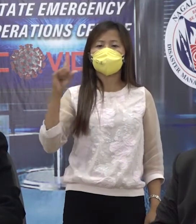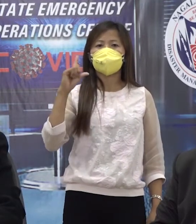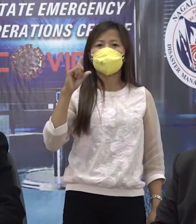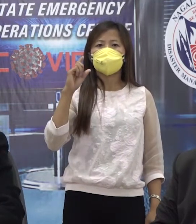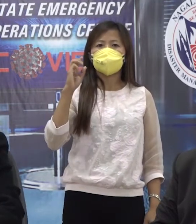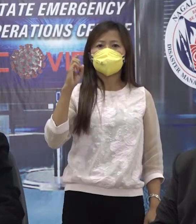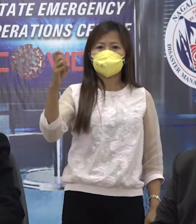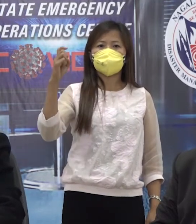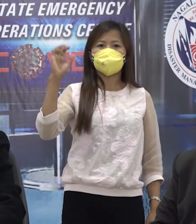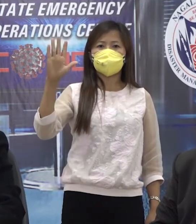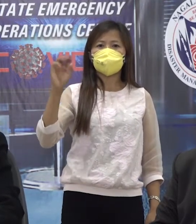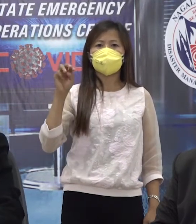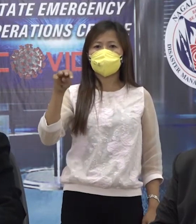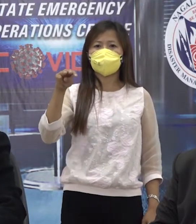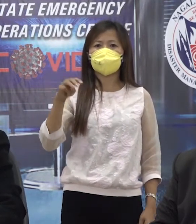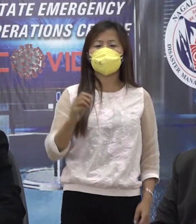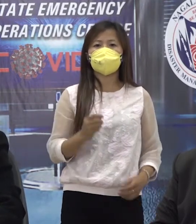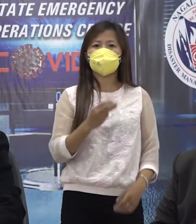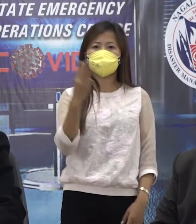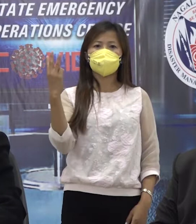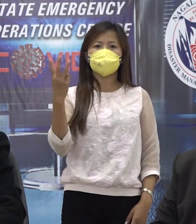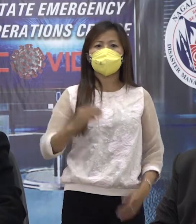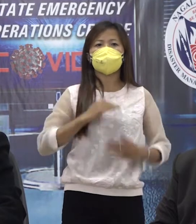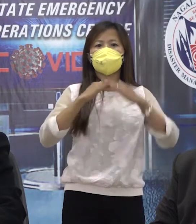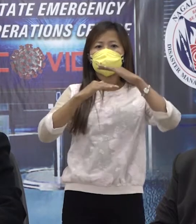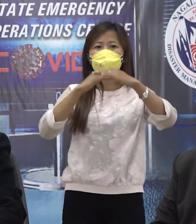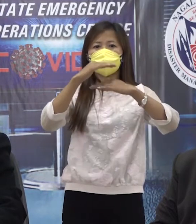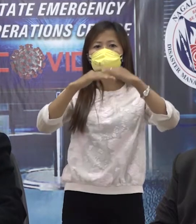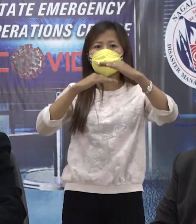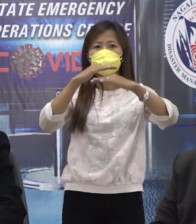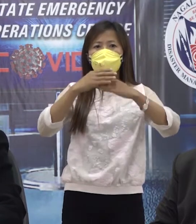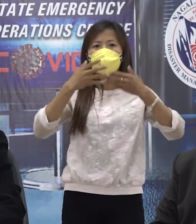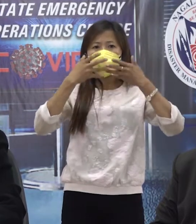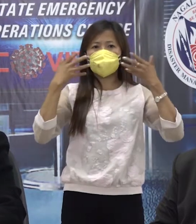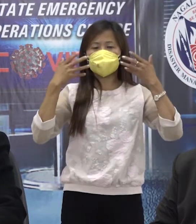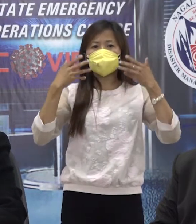2,75,000 triple layer masks, and more than 40,000